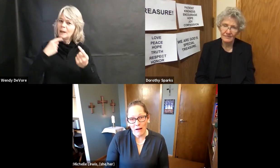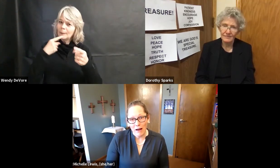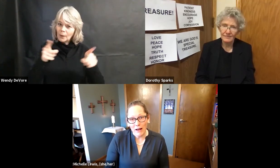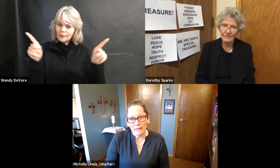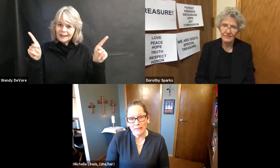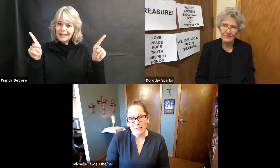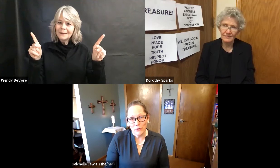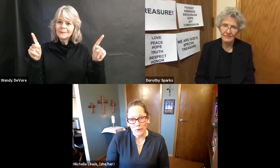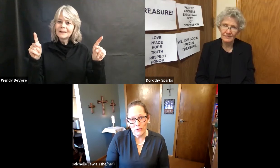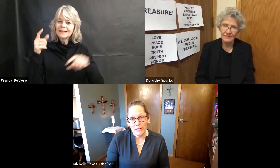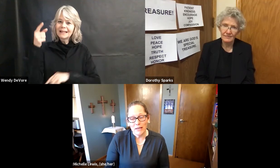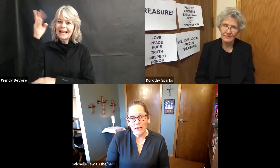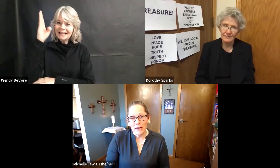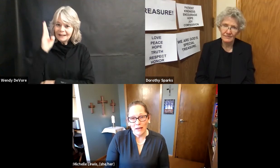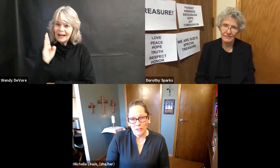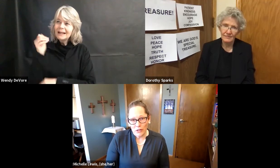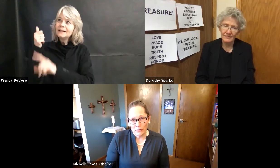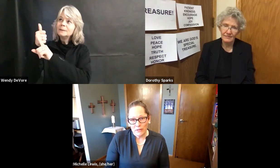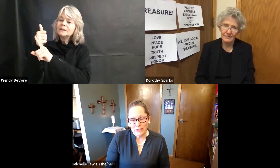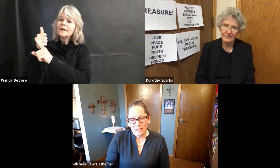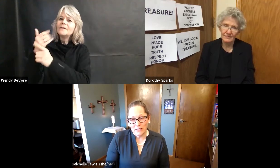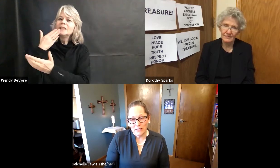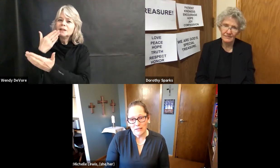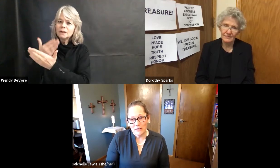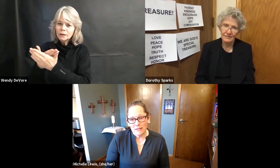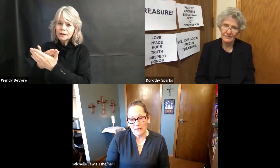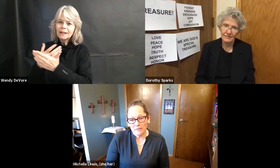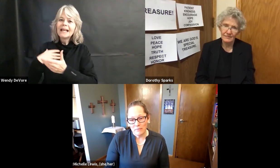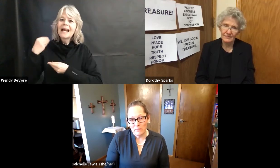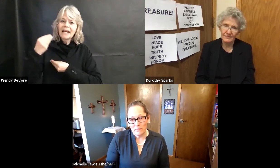that God is good and generous.